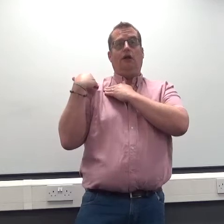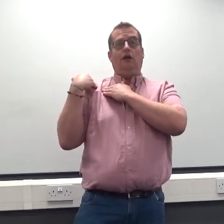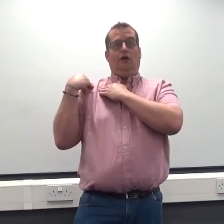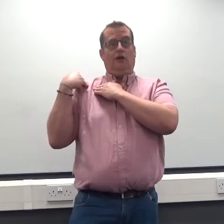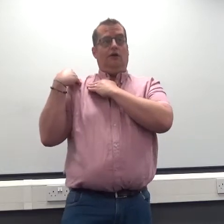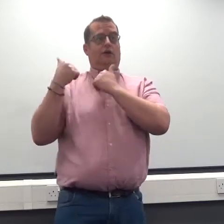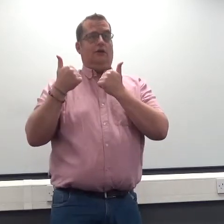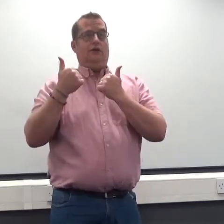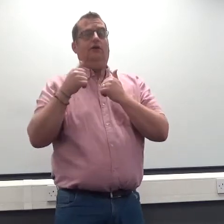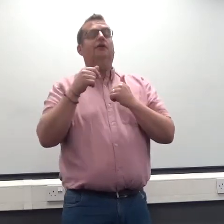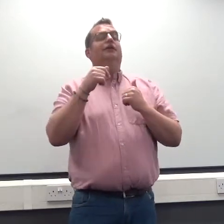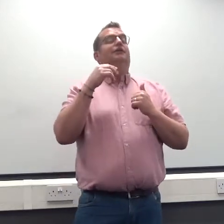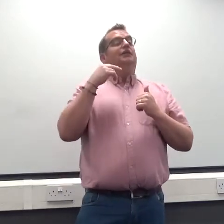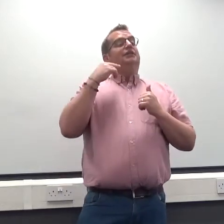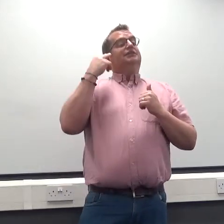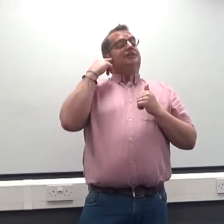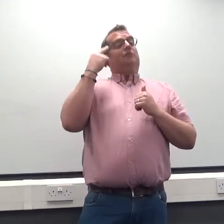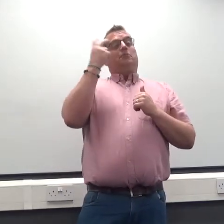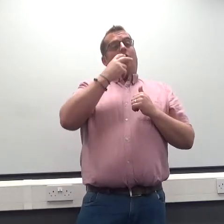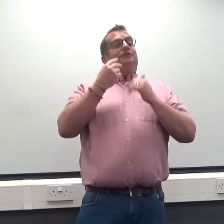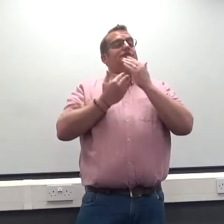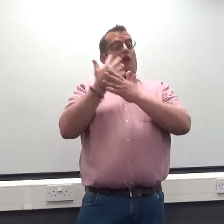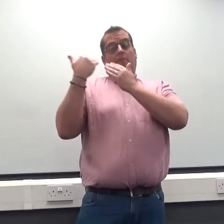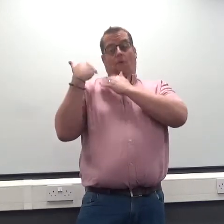And then got a job as a deaf and blind development officer.